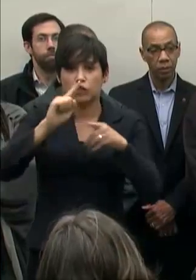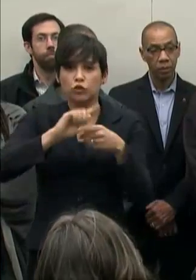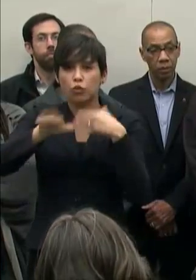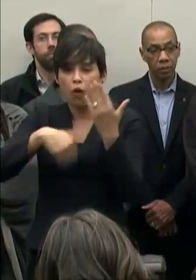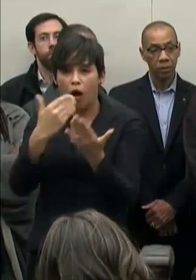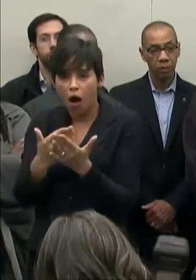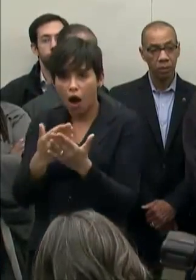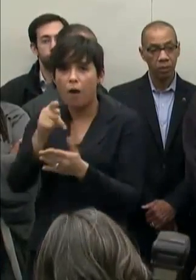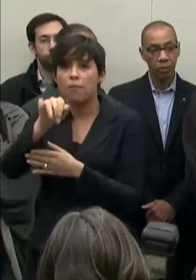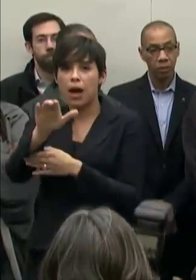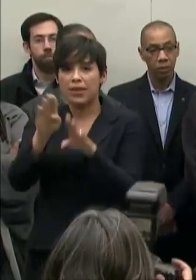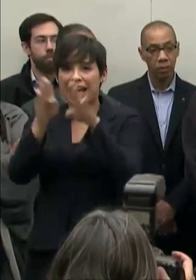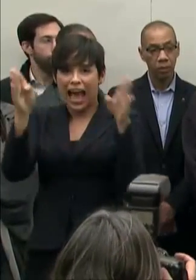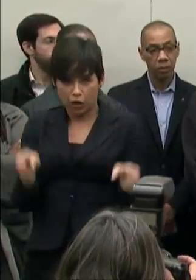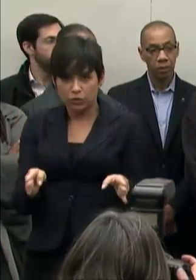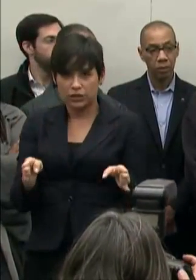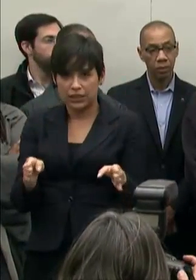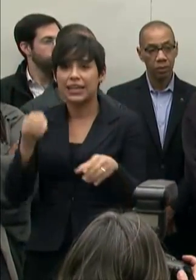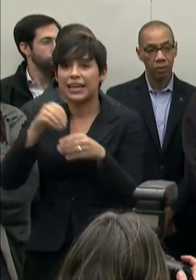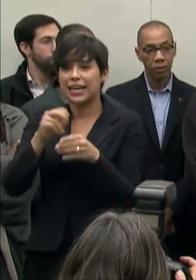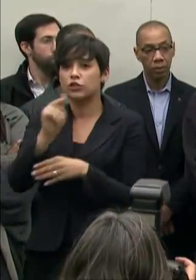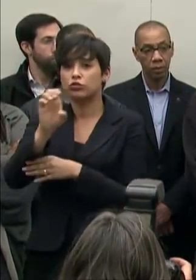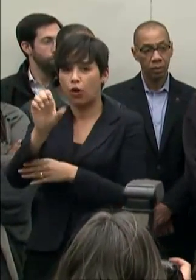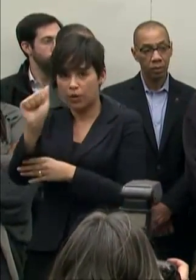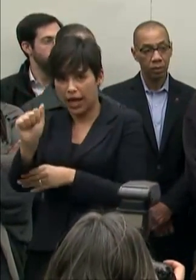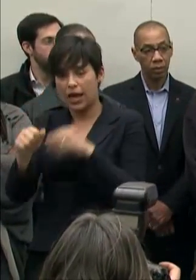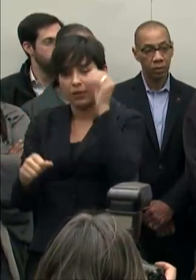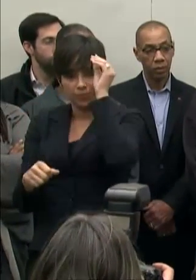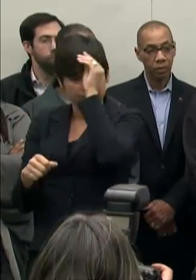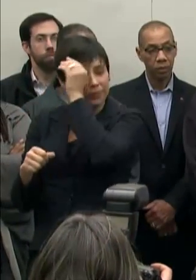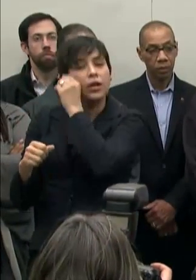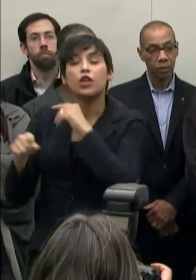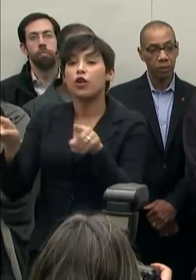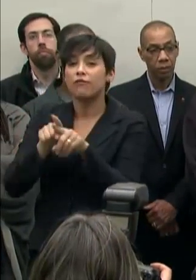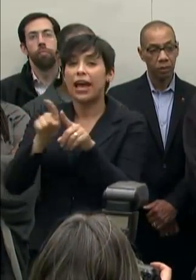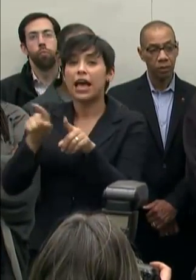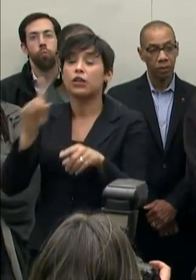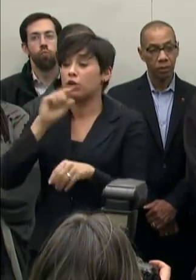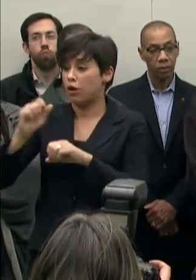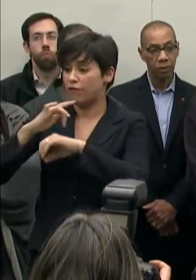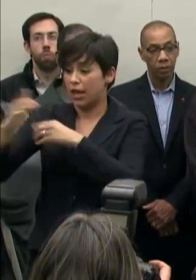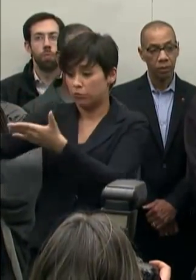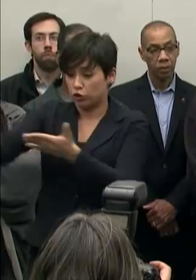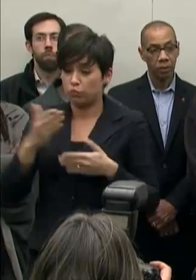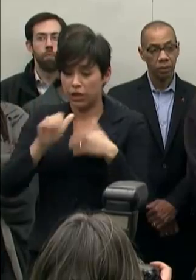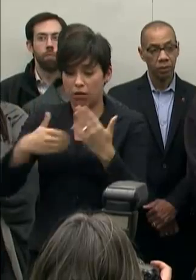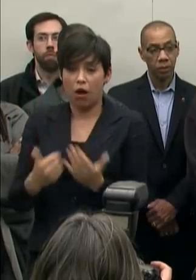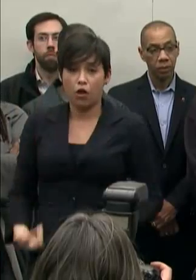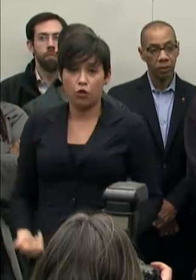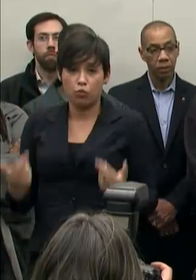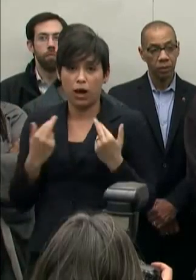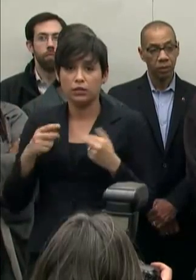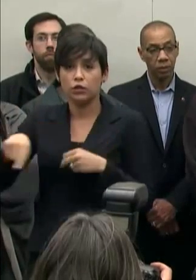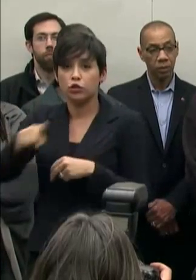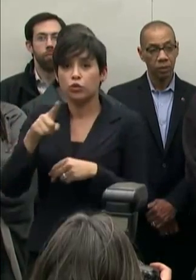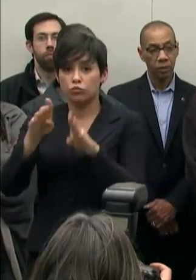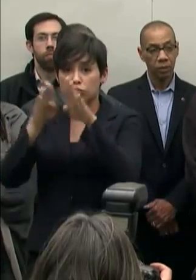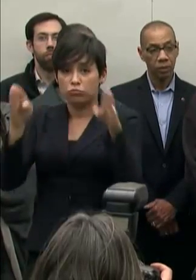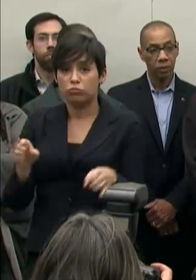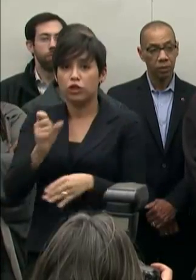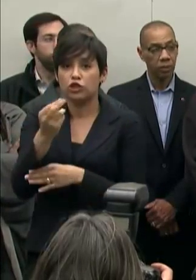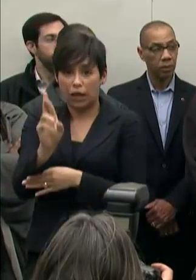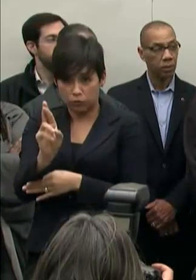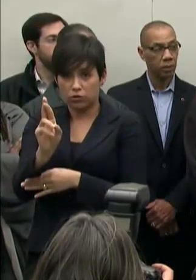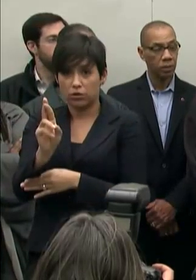in Zone A. They are available to take the 45,000 plus residents in these developments to dedicated shelters. Flyers have